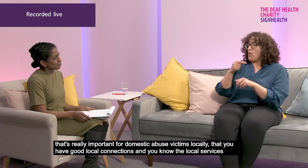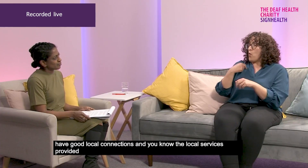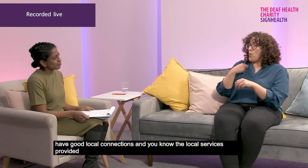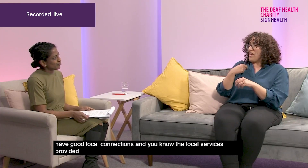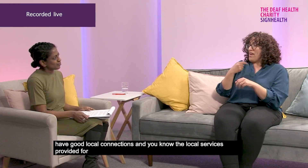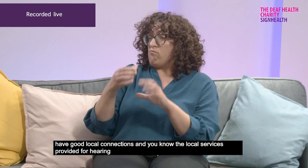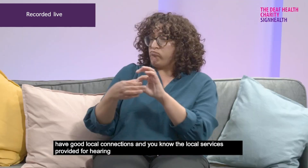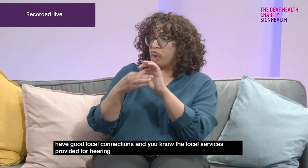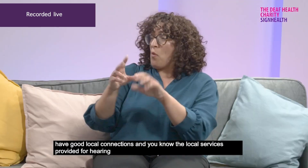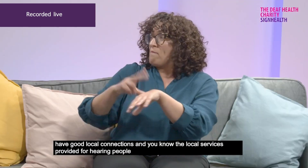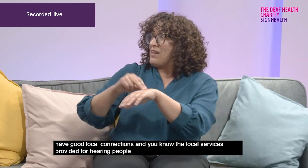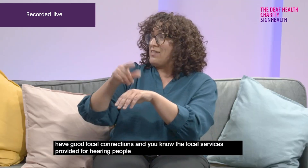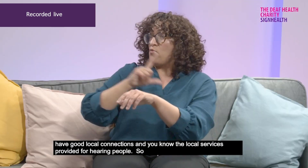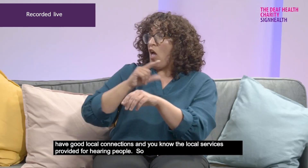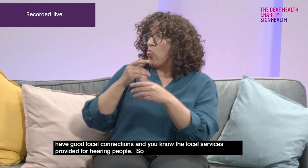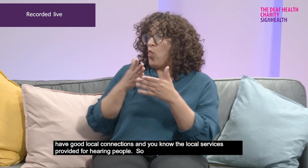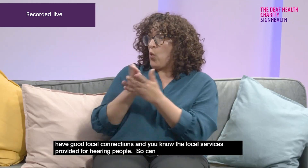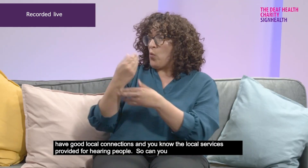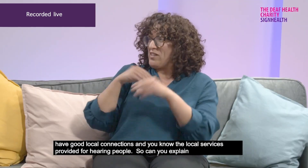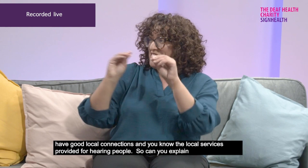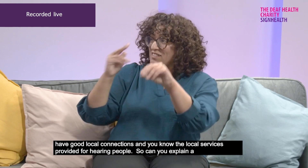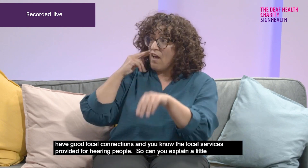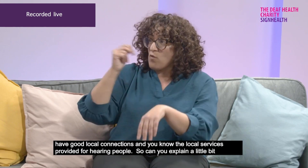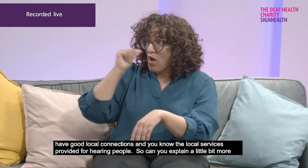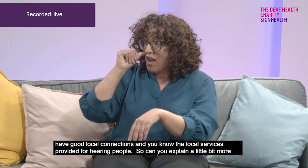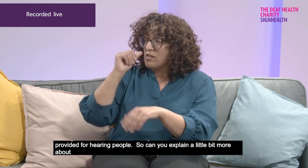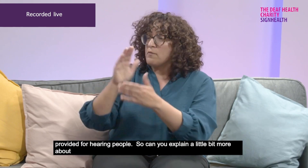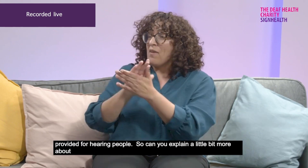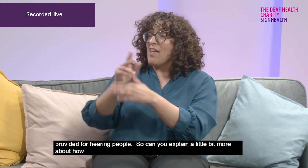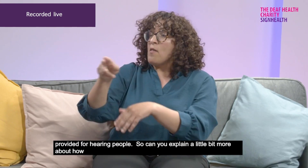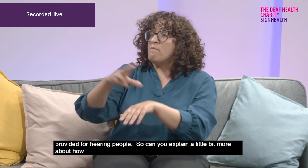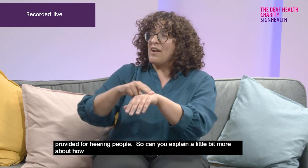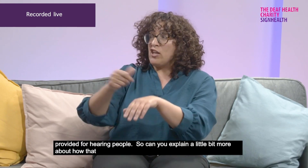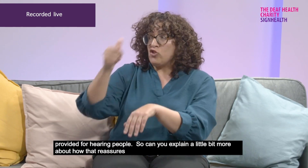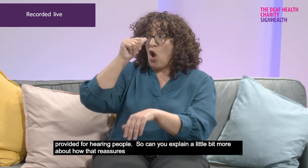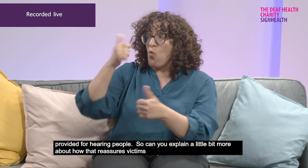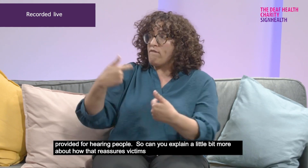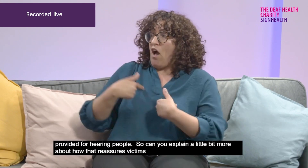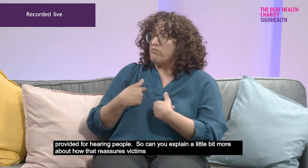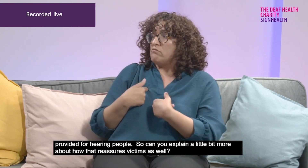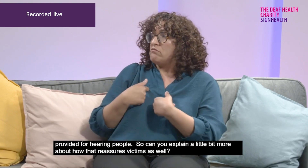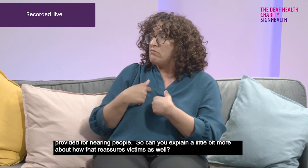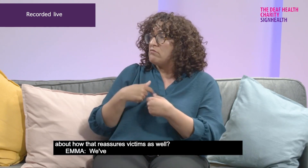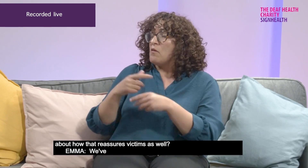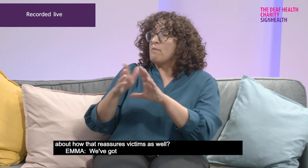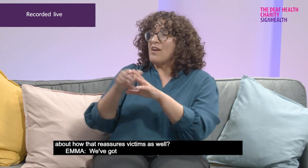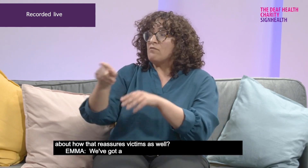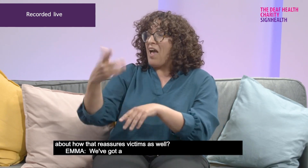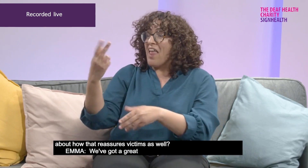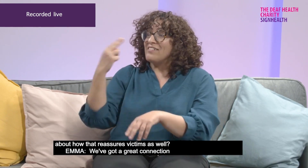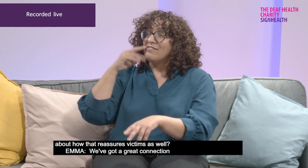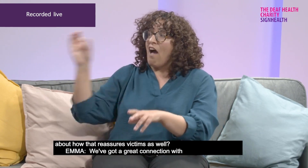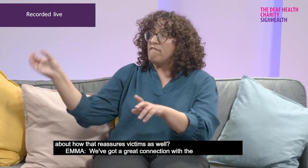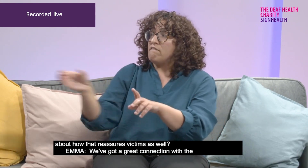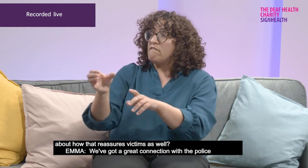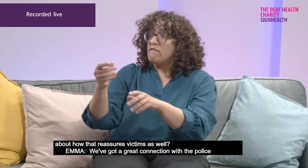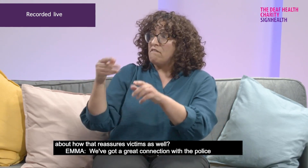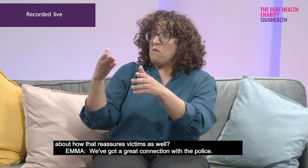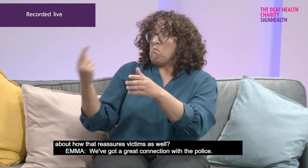that are provided for hearing people? So can you explain a little bit more about how that reassures victims as well? Yeah, so we've got a great connection with the police.